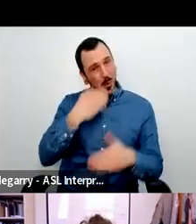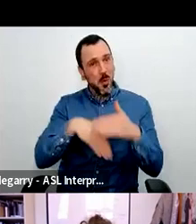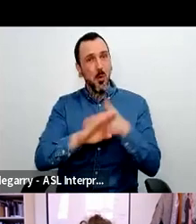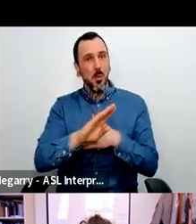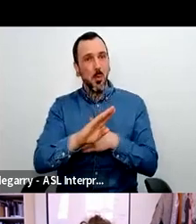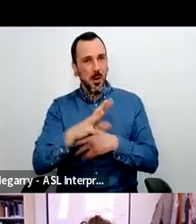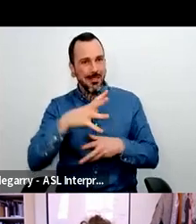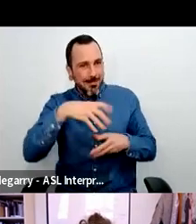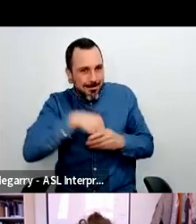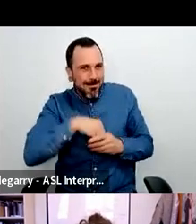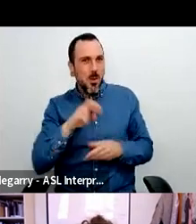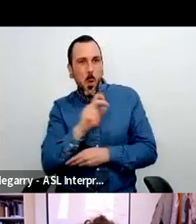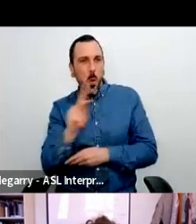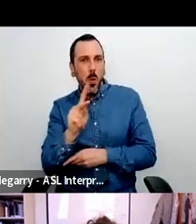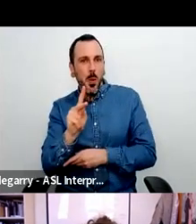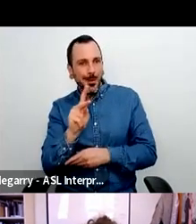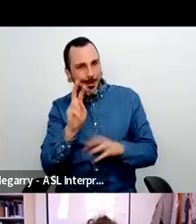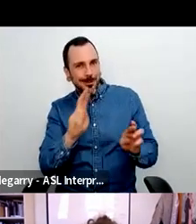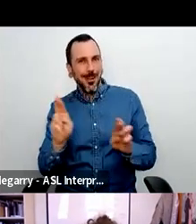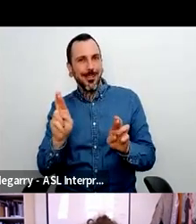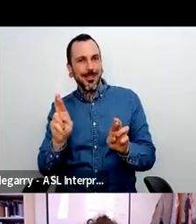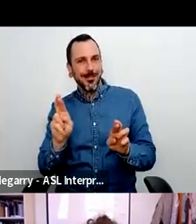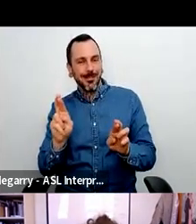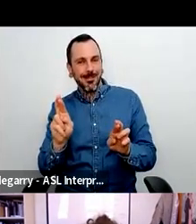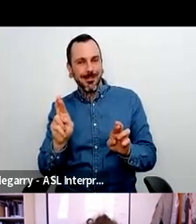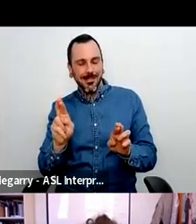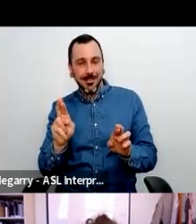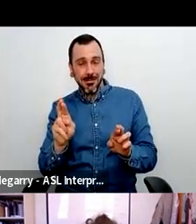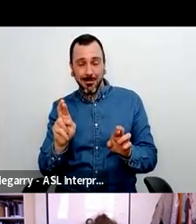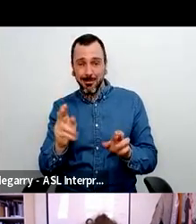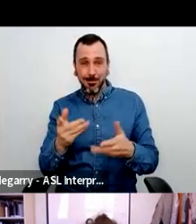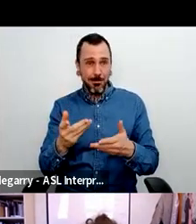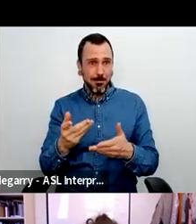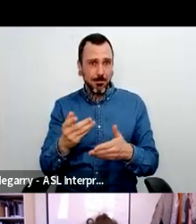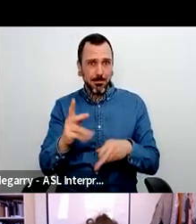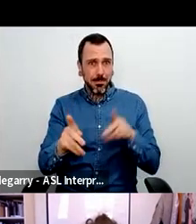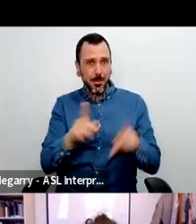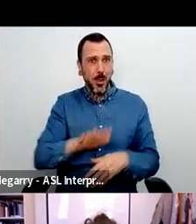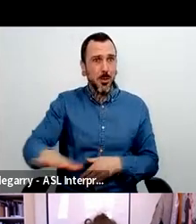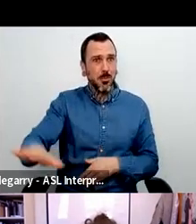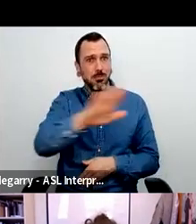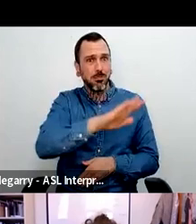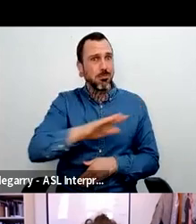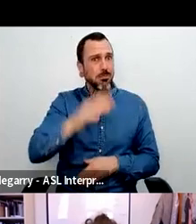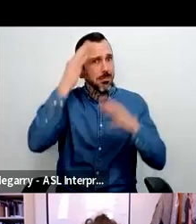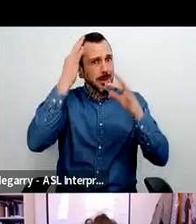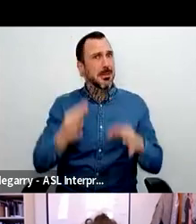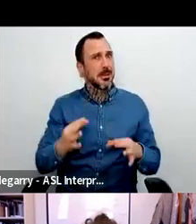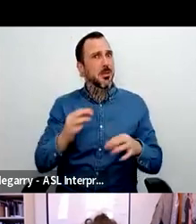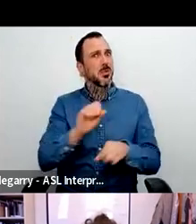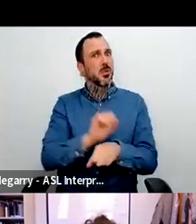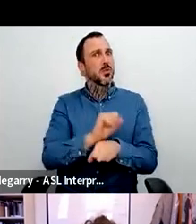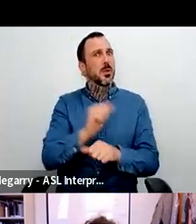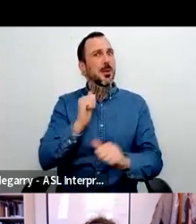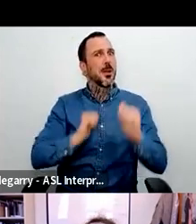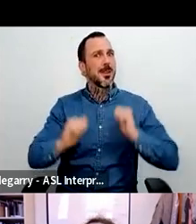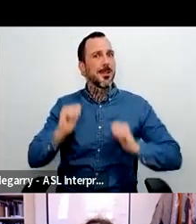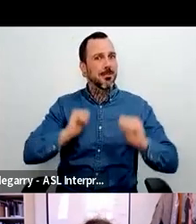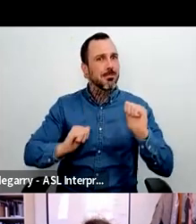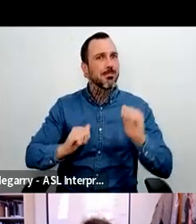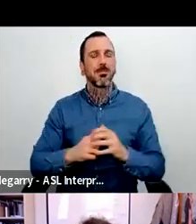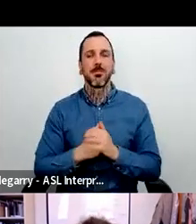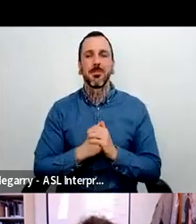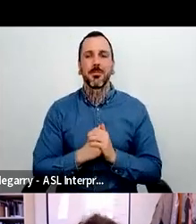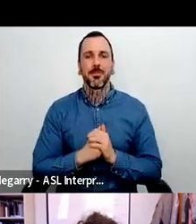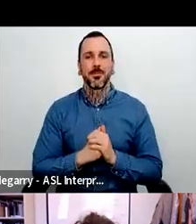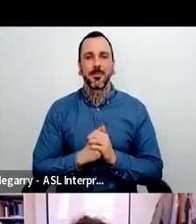all of us have choices. We have chosen to work in theater, and along with that choice,